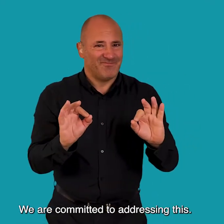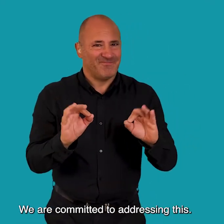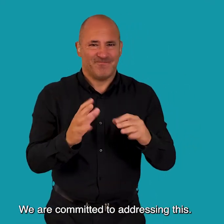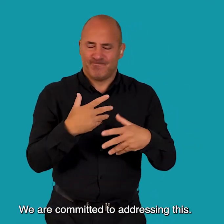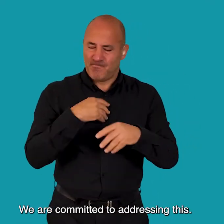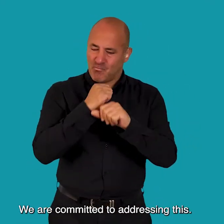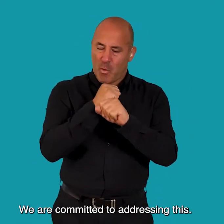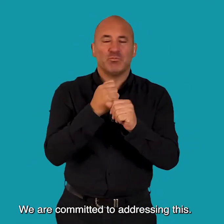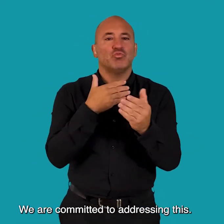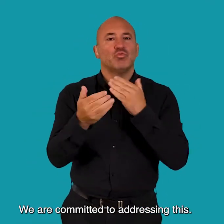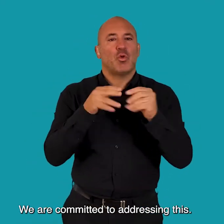committed to addressing this.